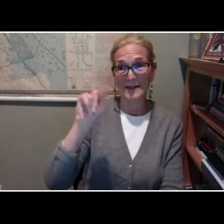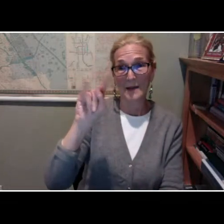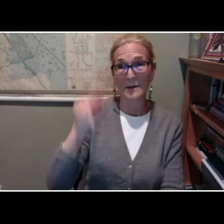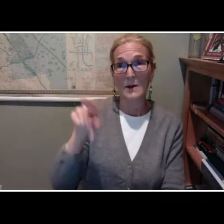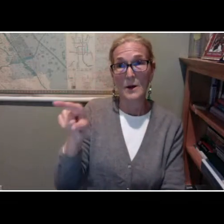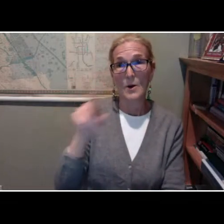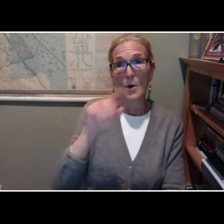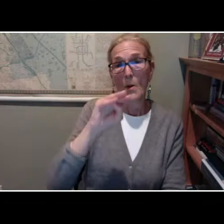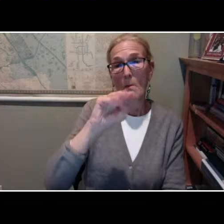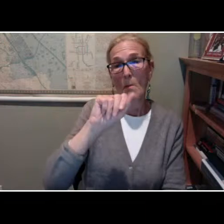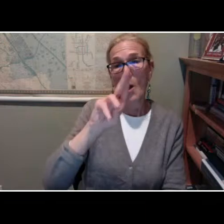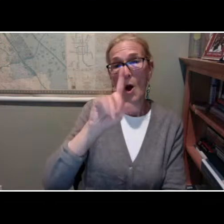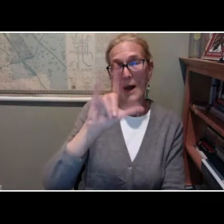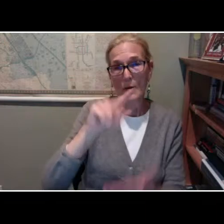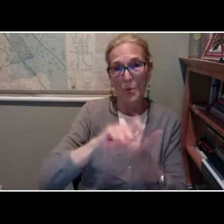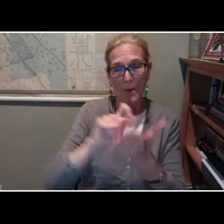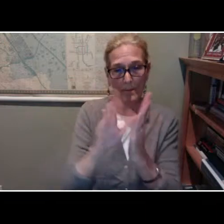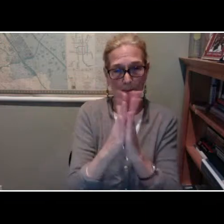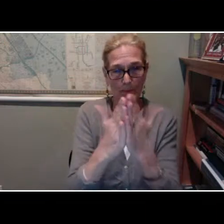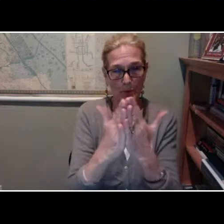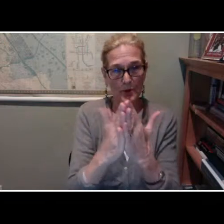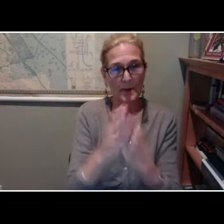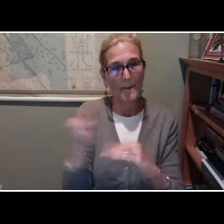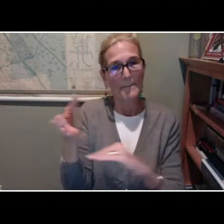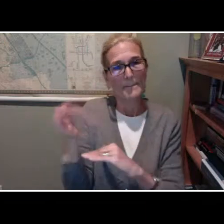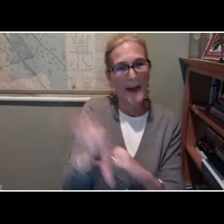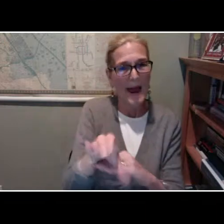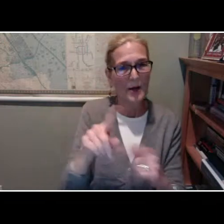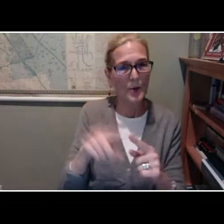And the issue of medicalization.